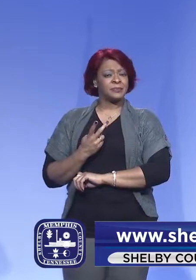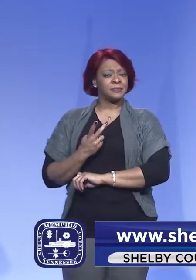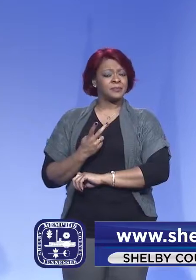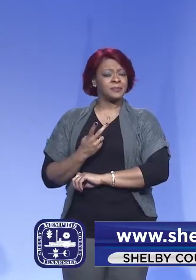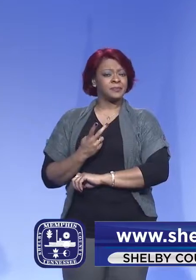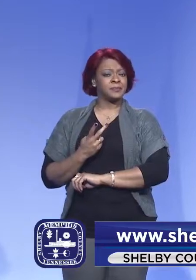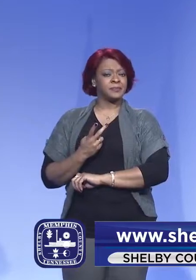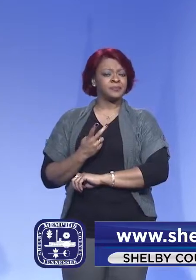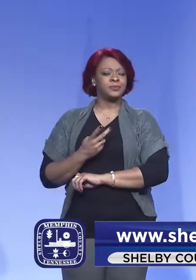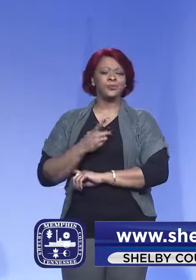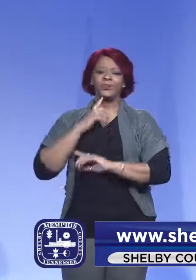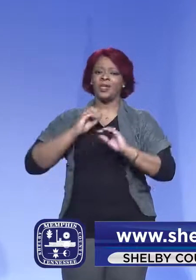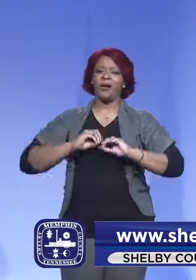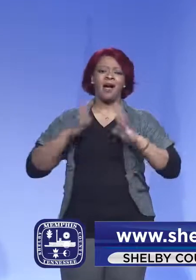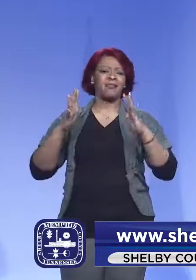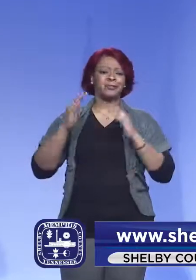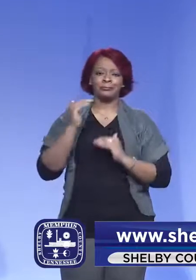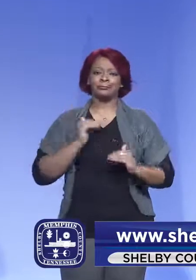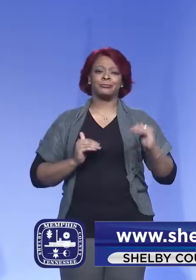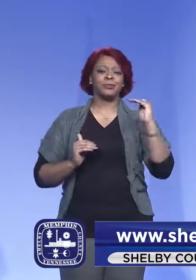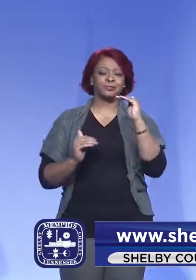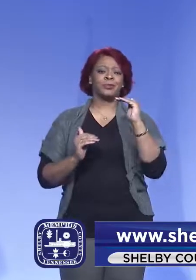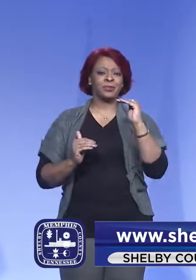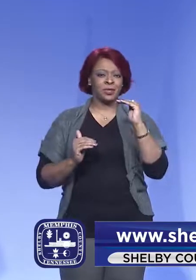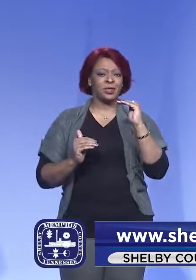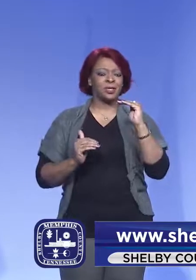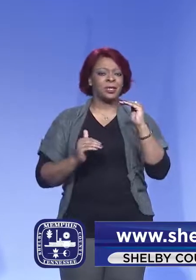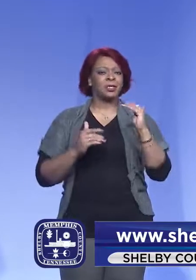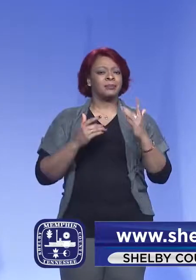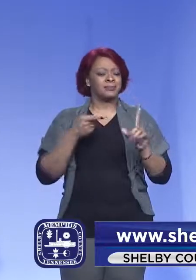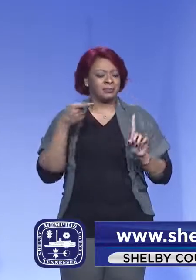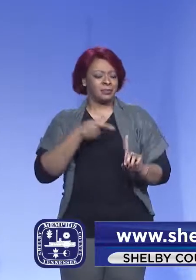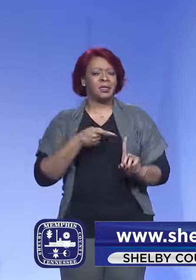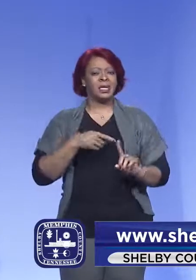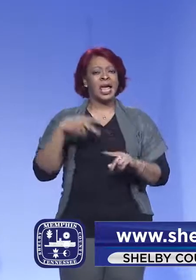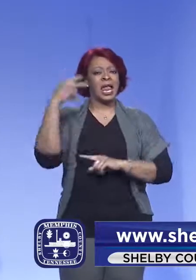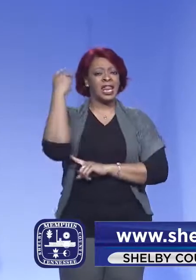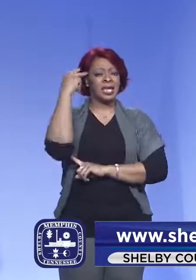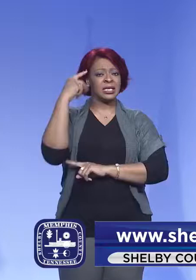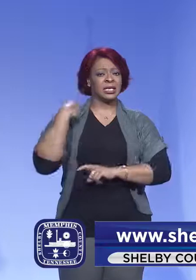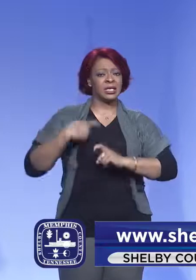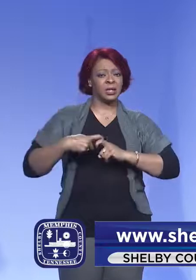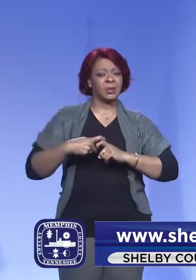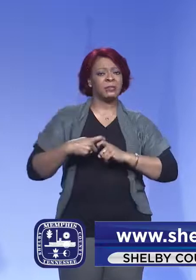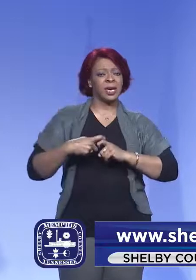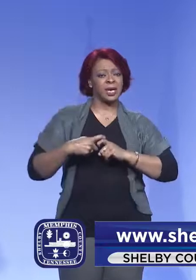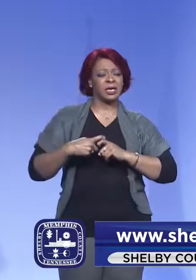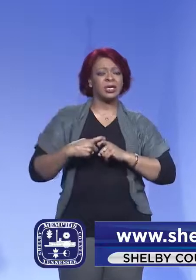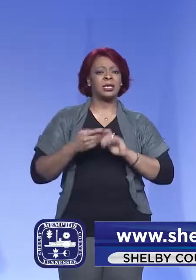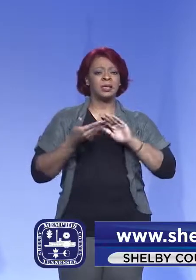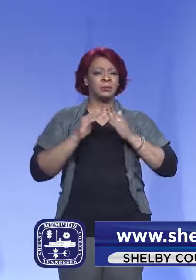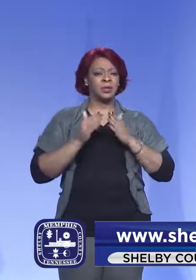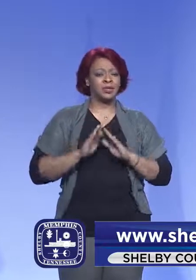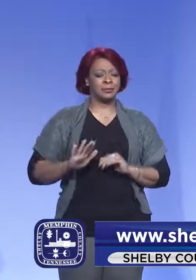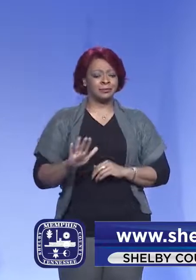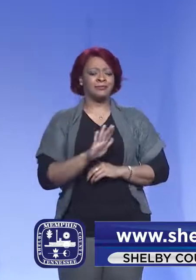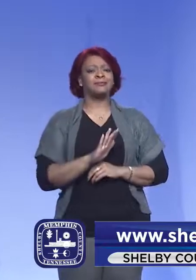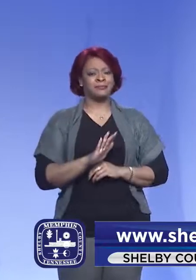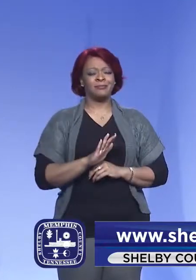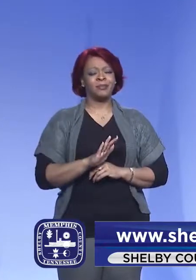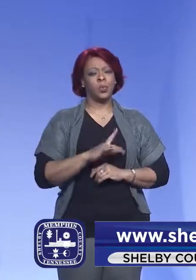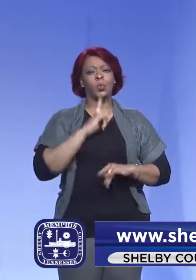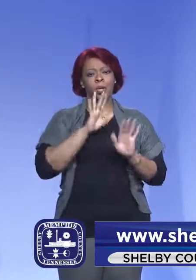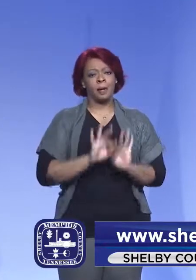a obvious disparity in terms of our Latino and Hispanic community, it is